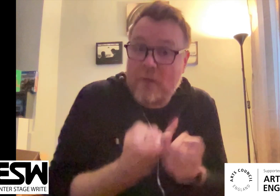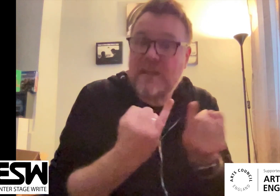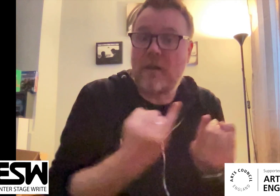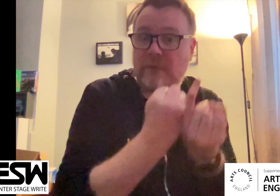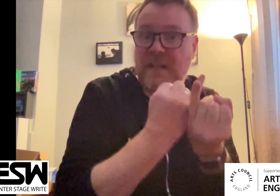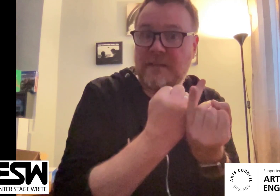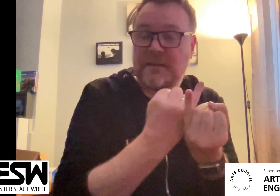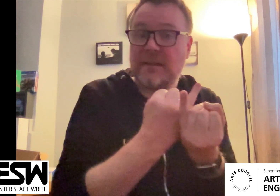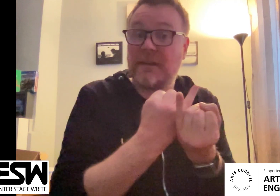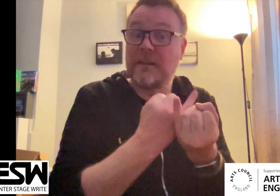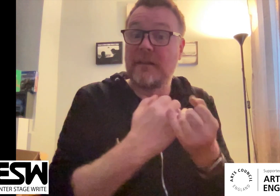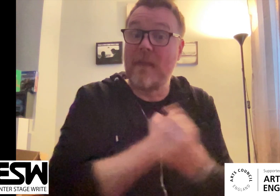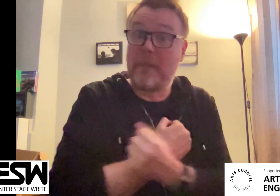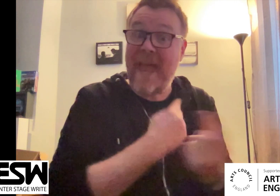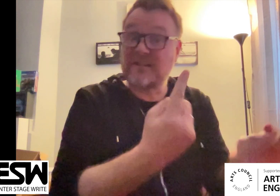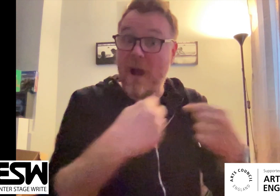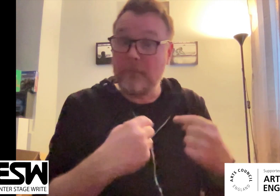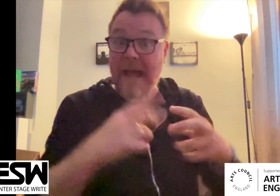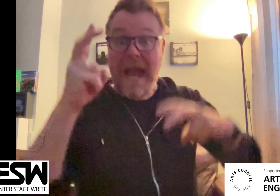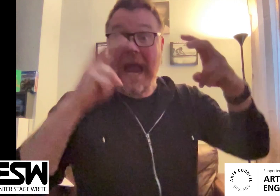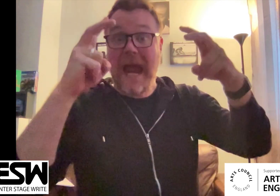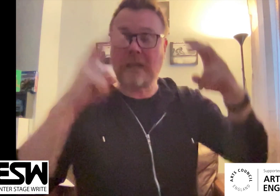conflict with the bears.